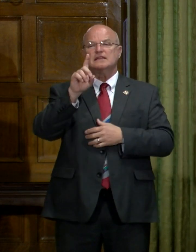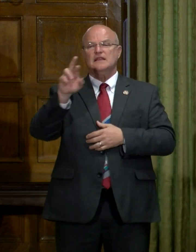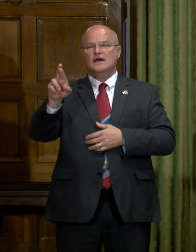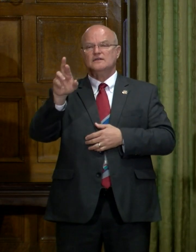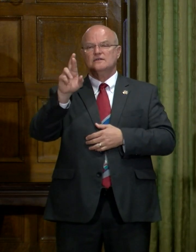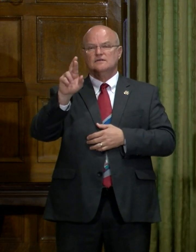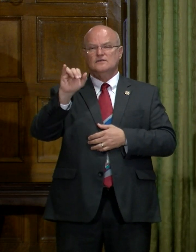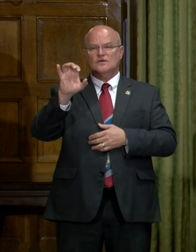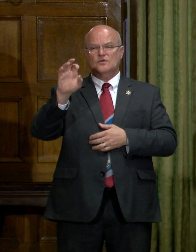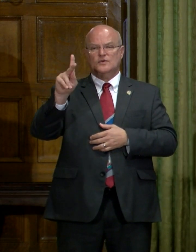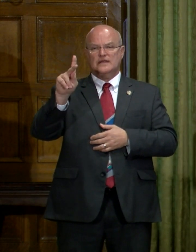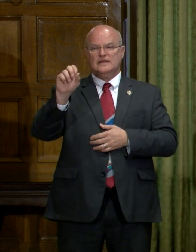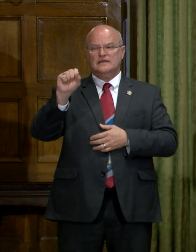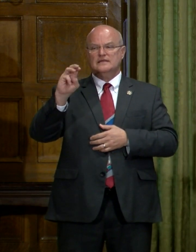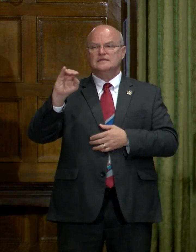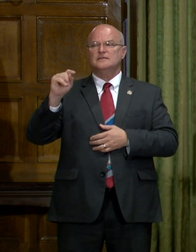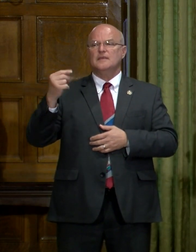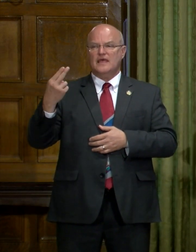Rick Smith.